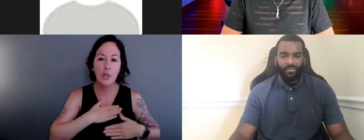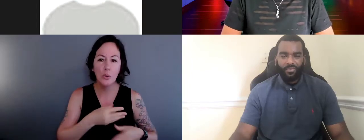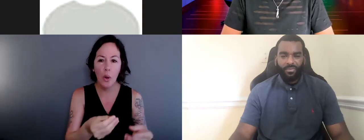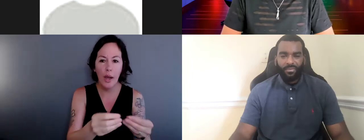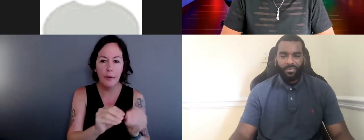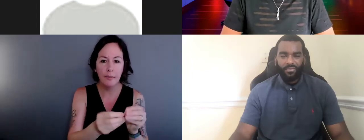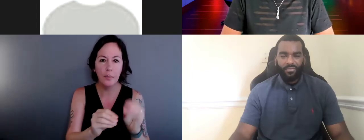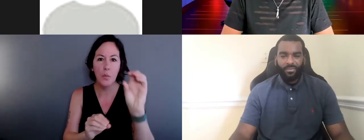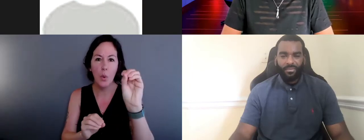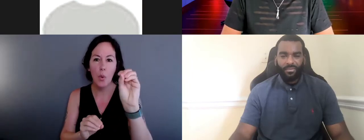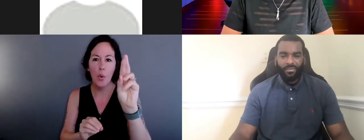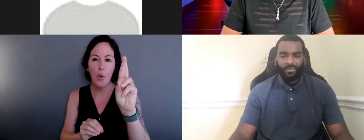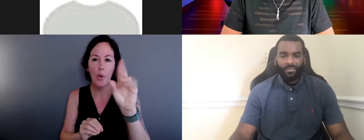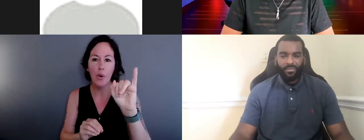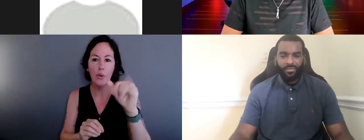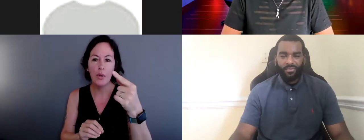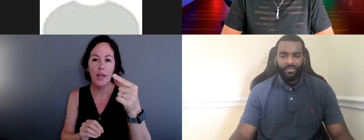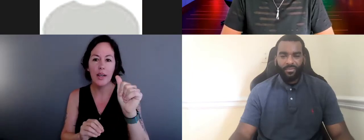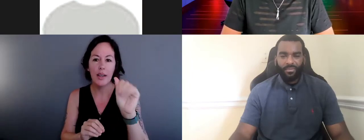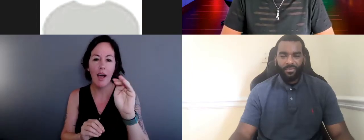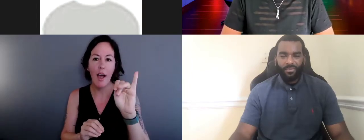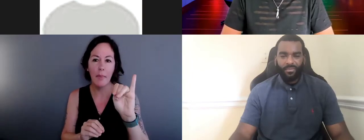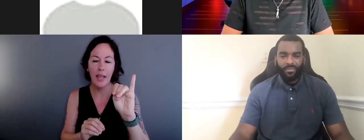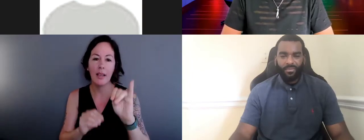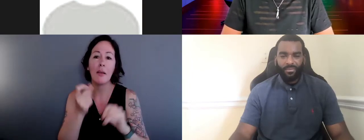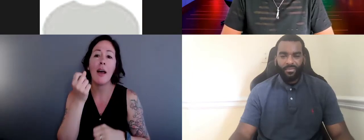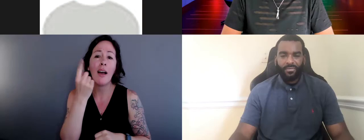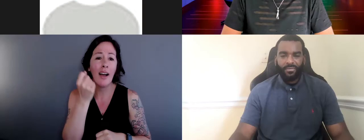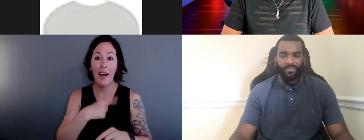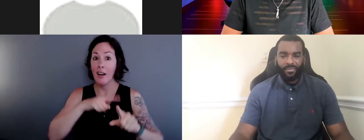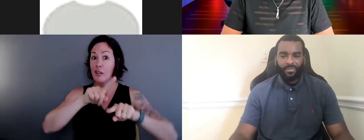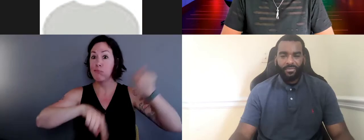love that kind of thing. I also enjoy origami.